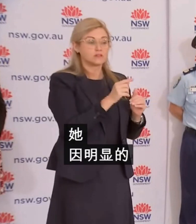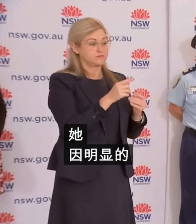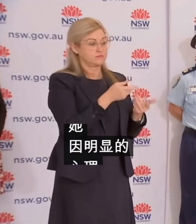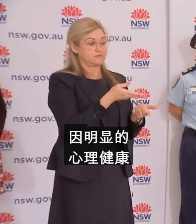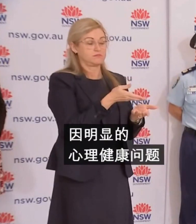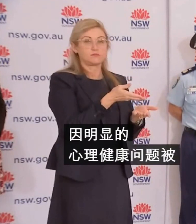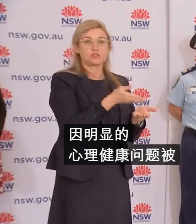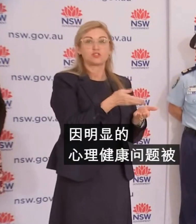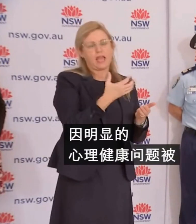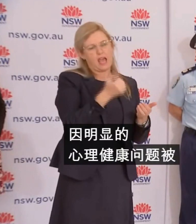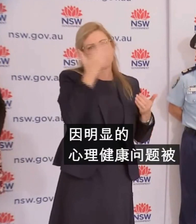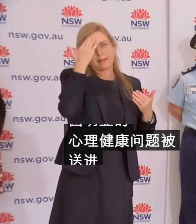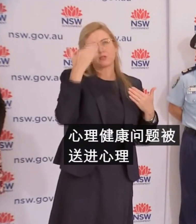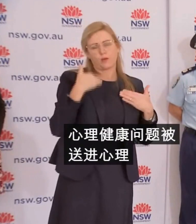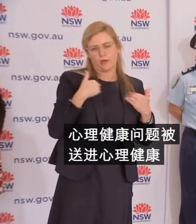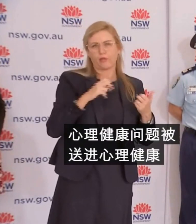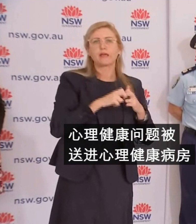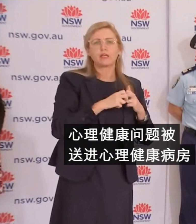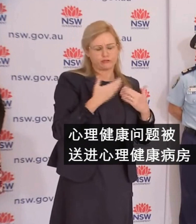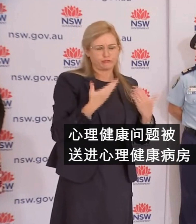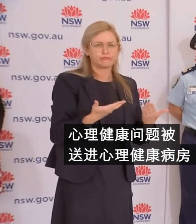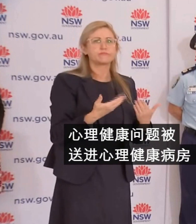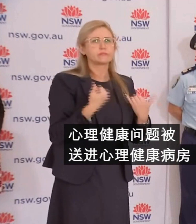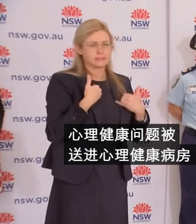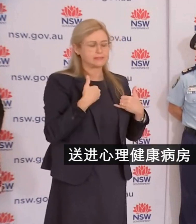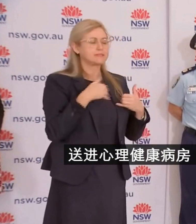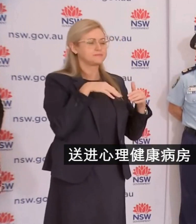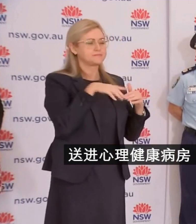obviously mental health issues into the mental health ward.